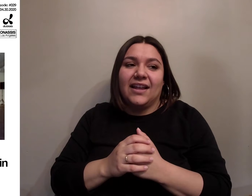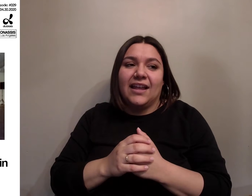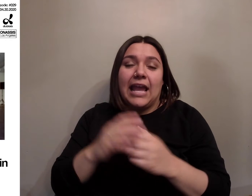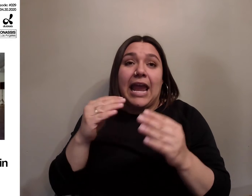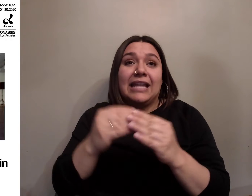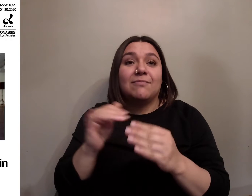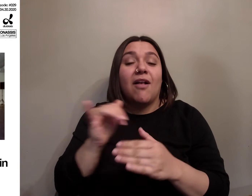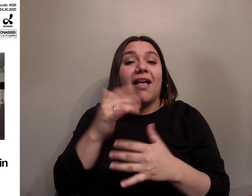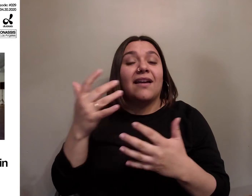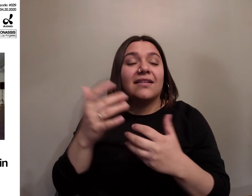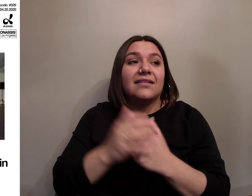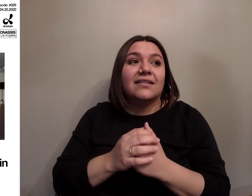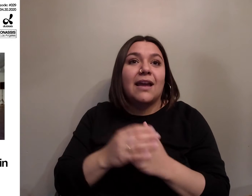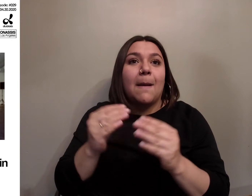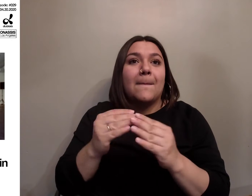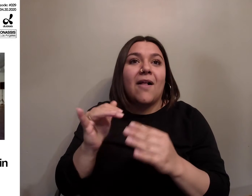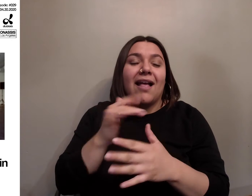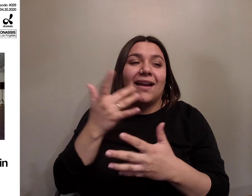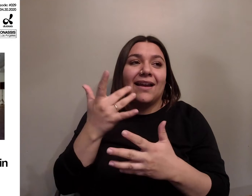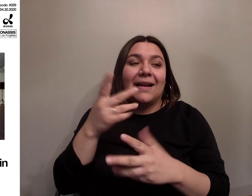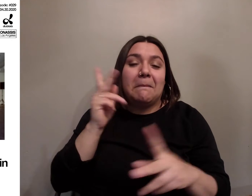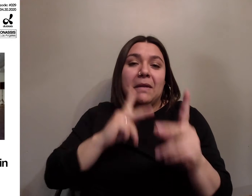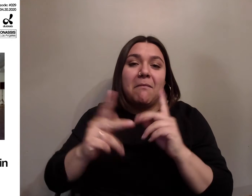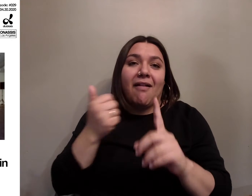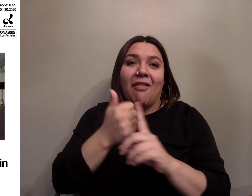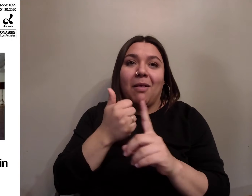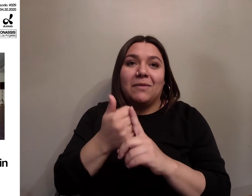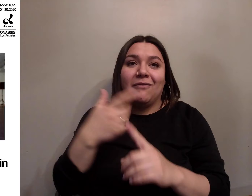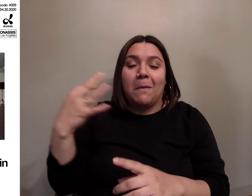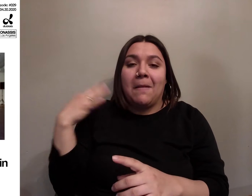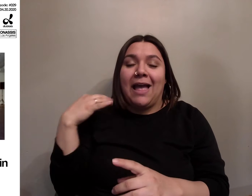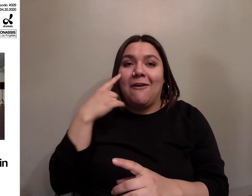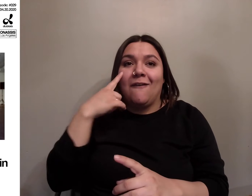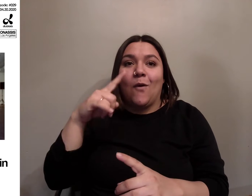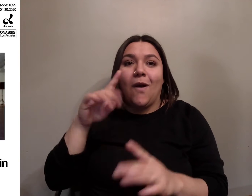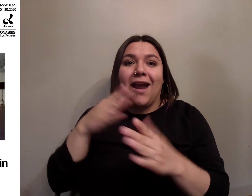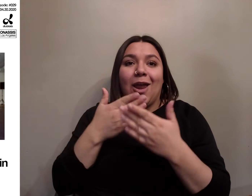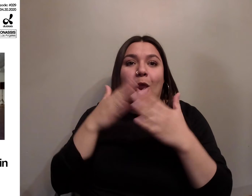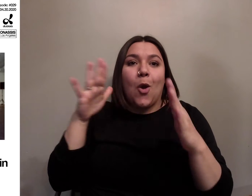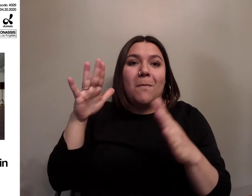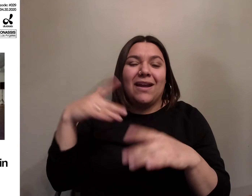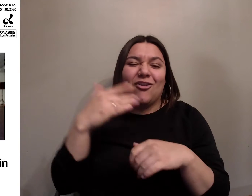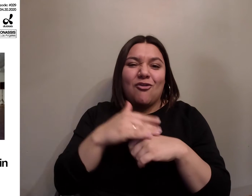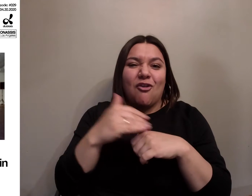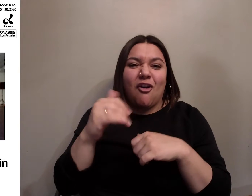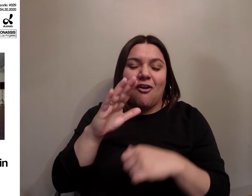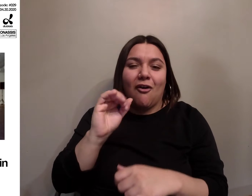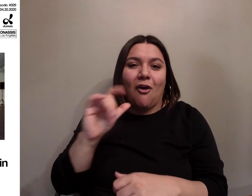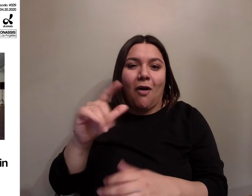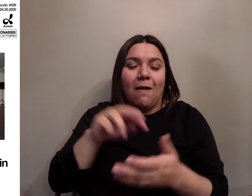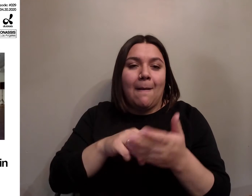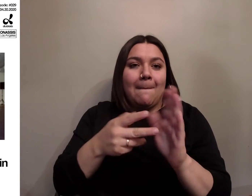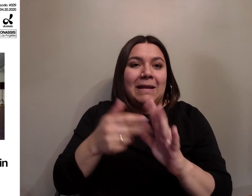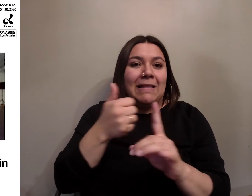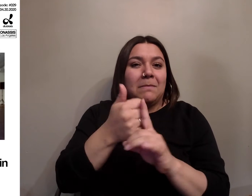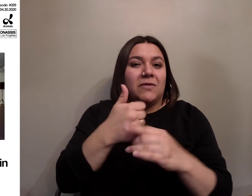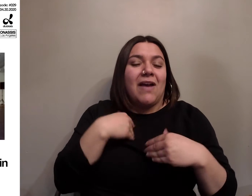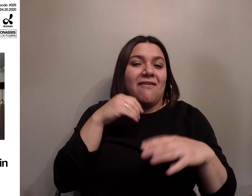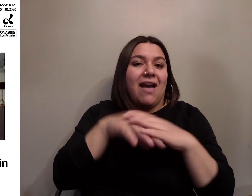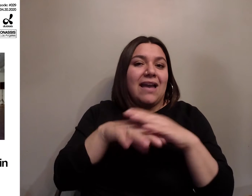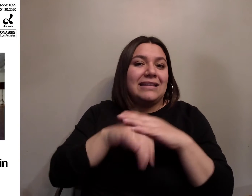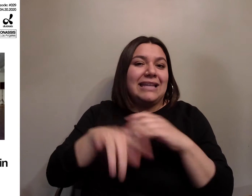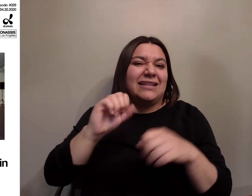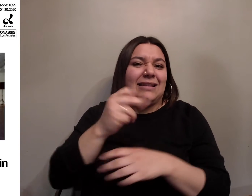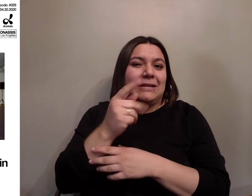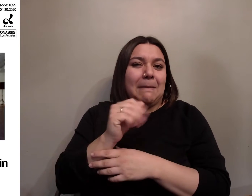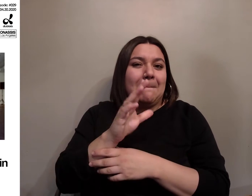It's more that it's a group of people who have applied for an open call, and essentially they have access to